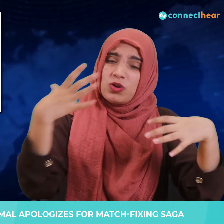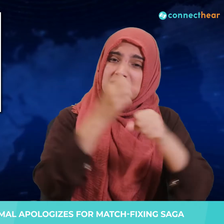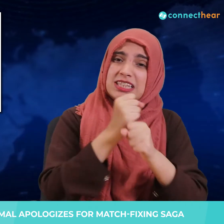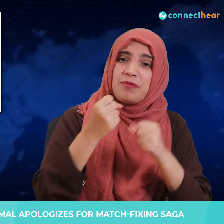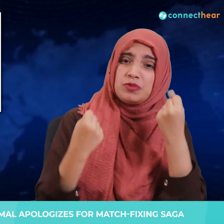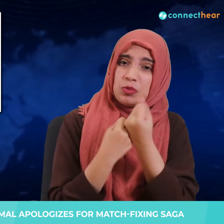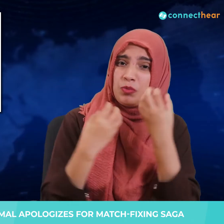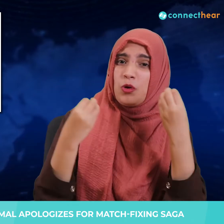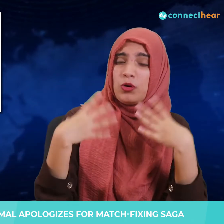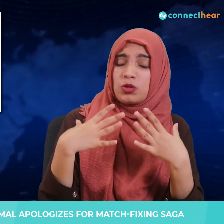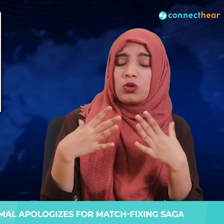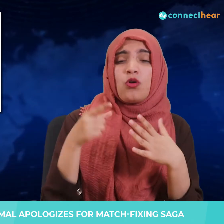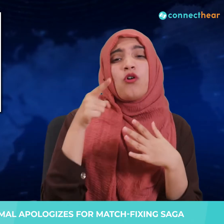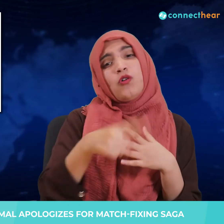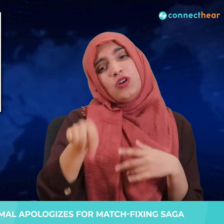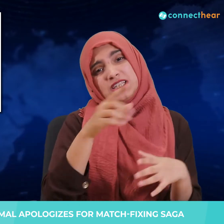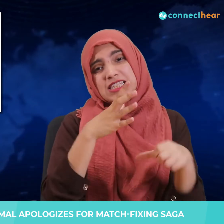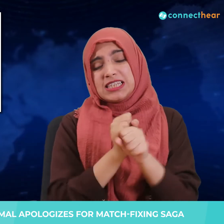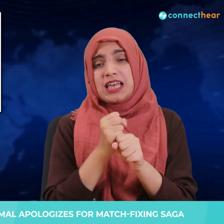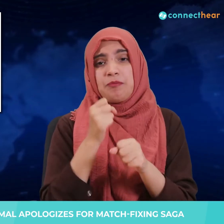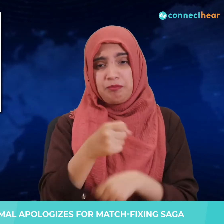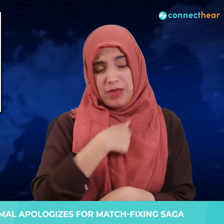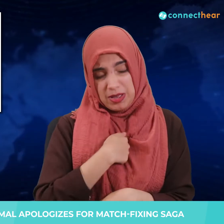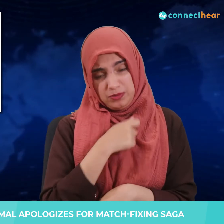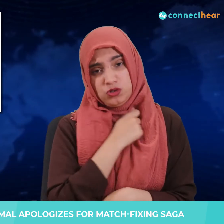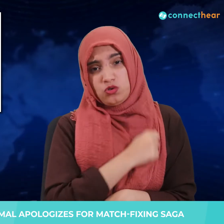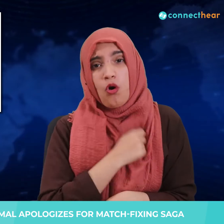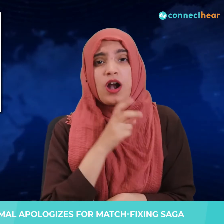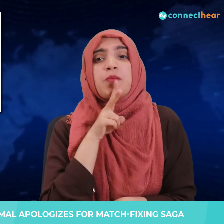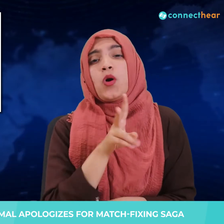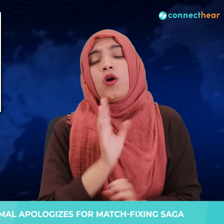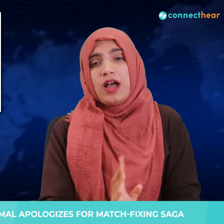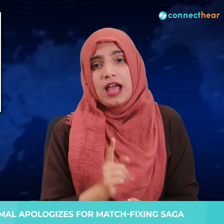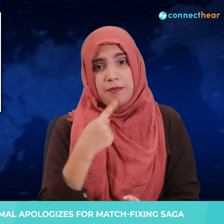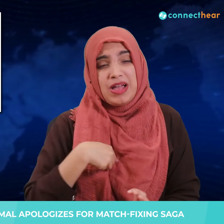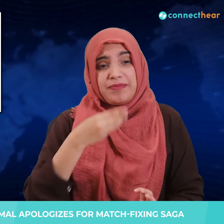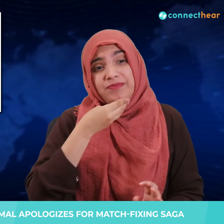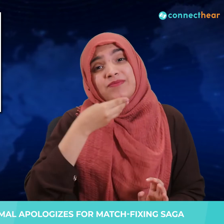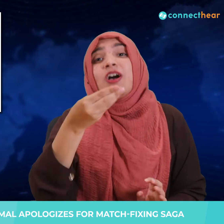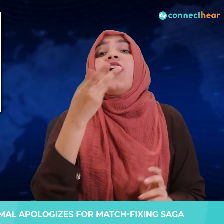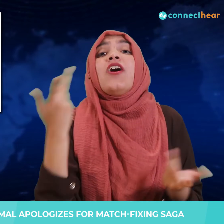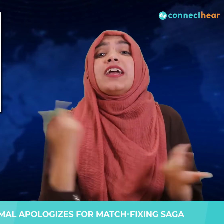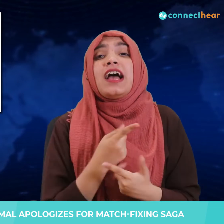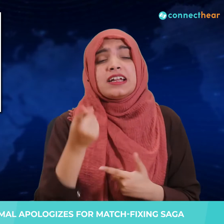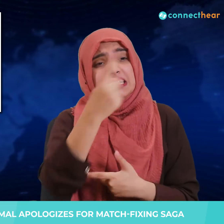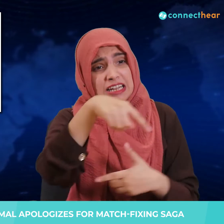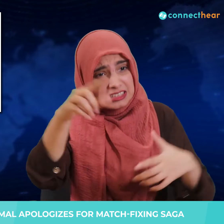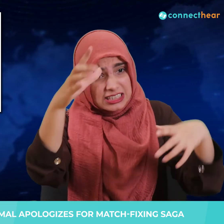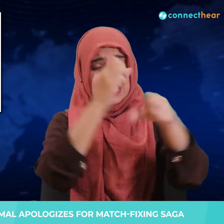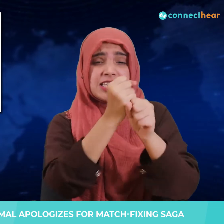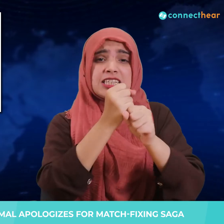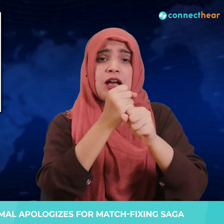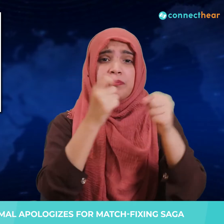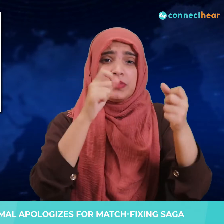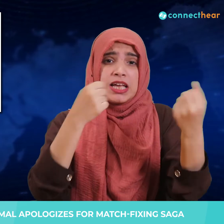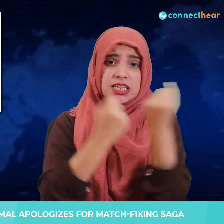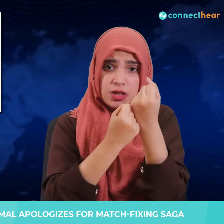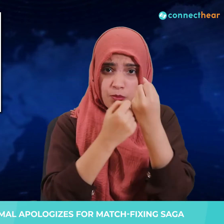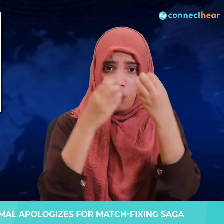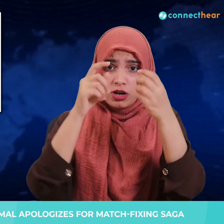the world. I, Umar Akmal, would like to request all of you, as